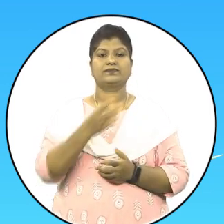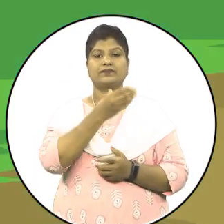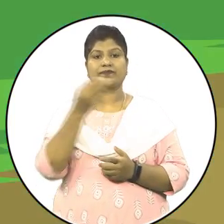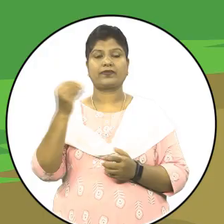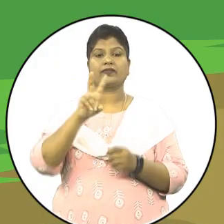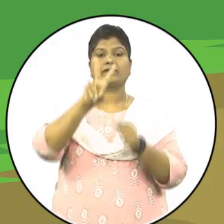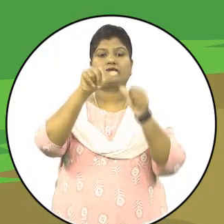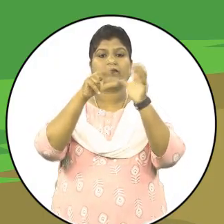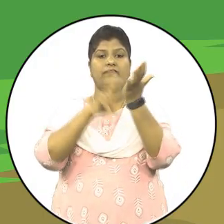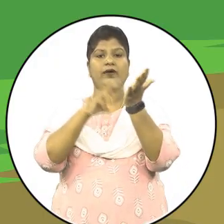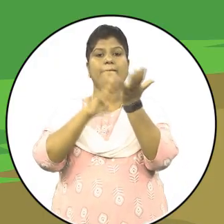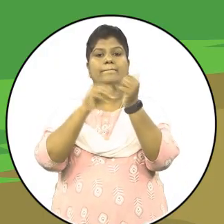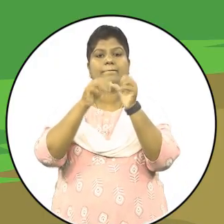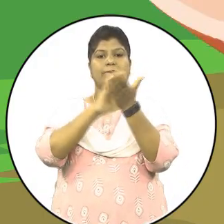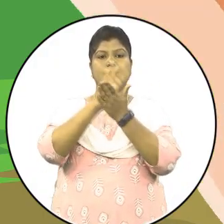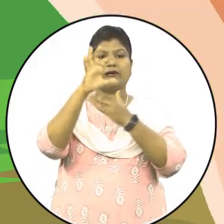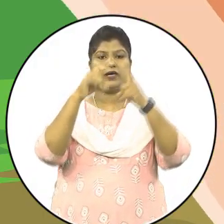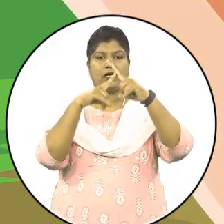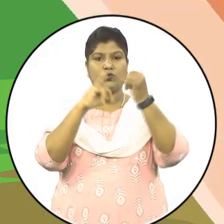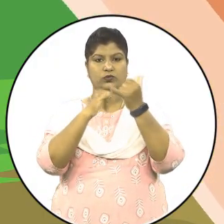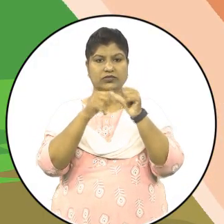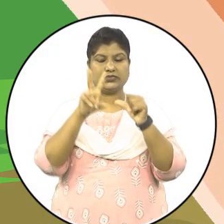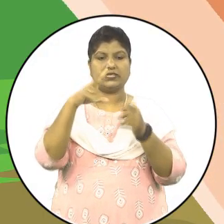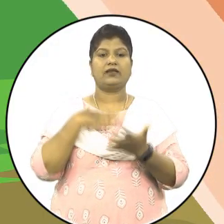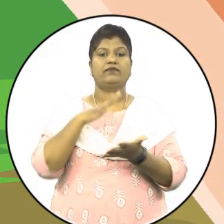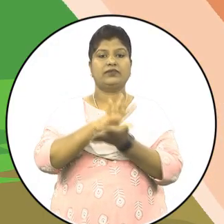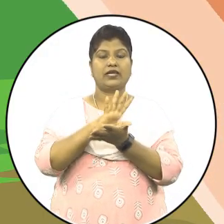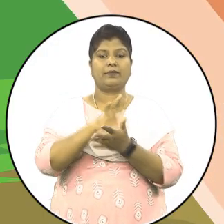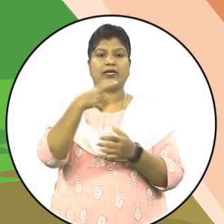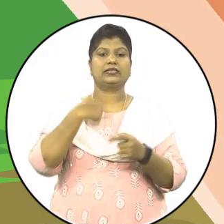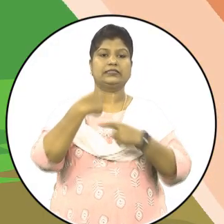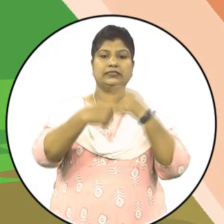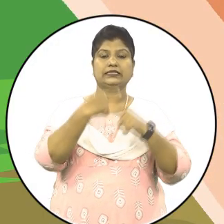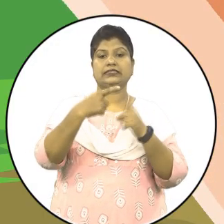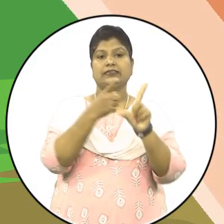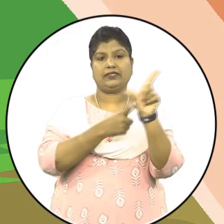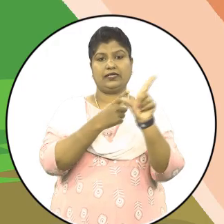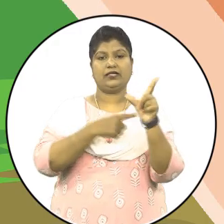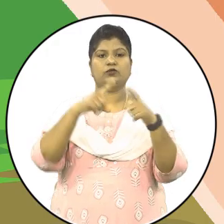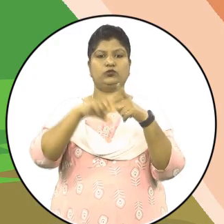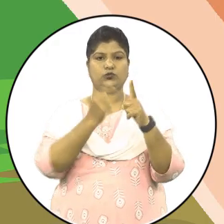And Van Mahotsav celebrated in July every year,